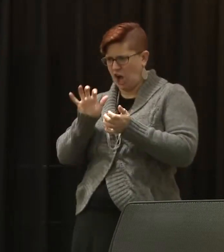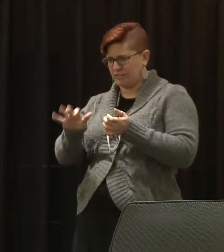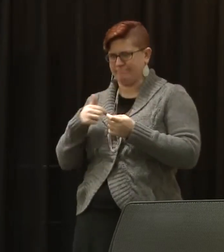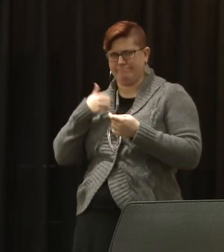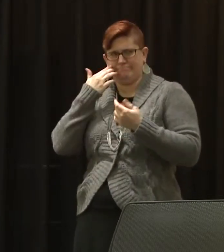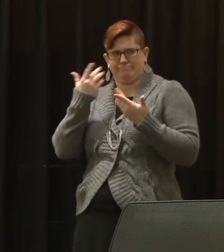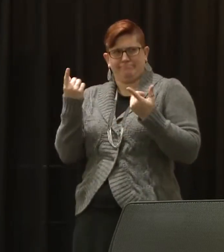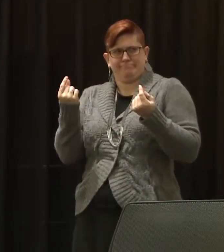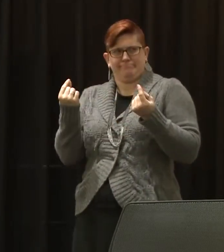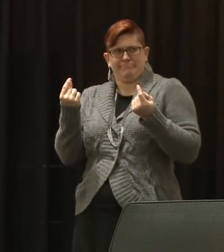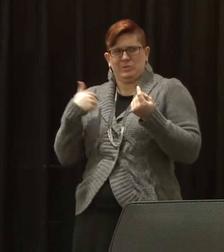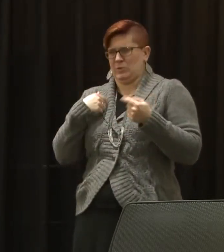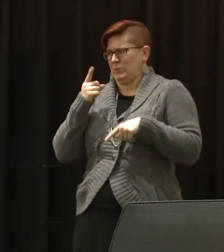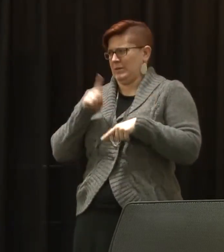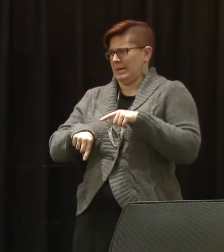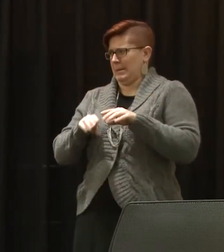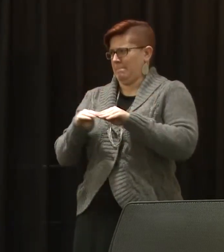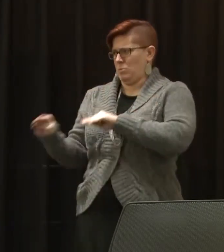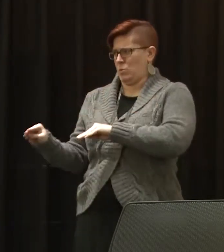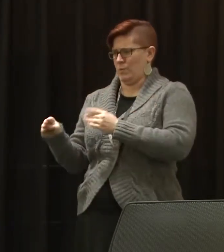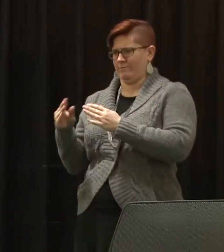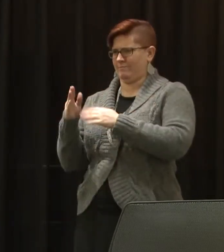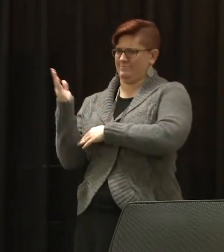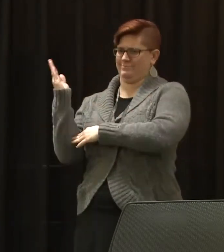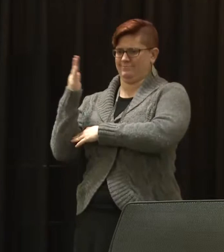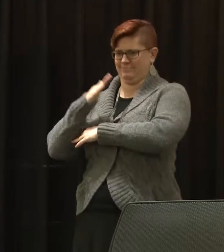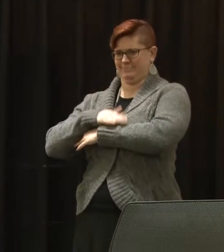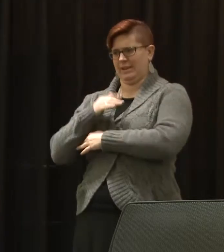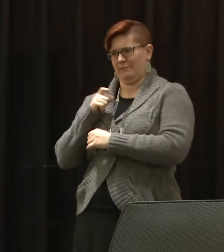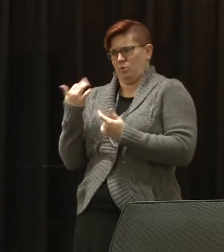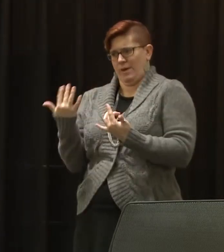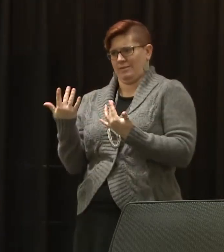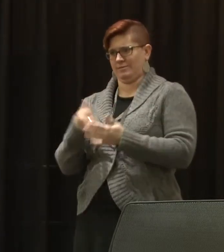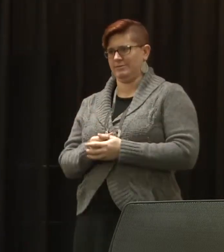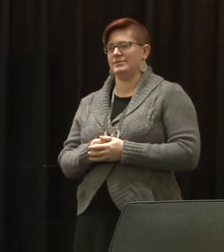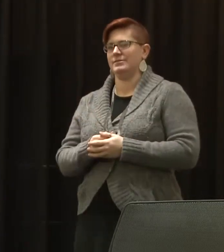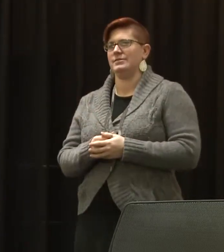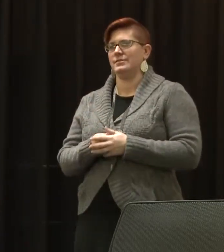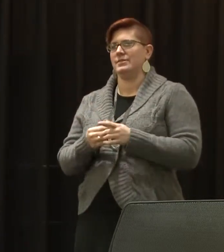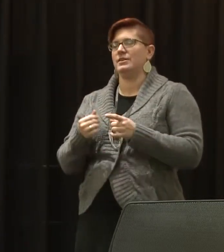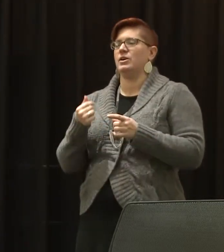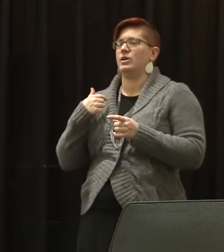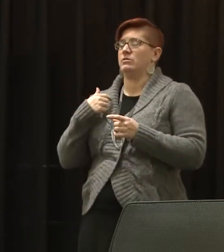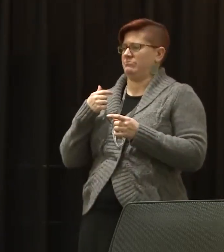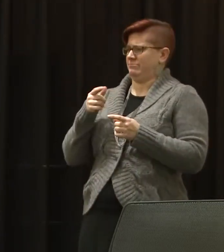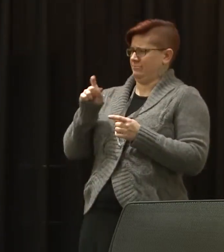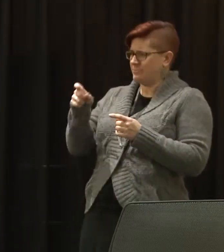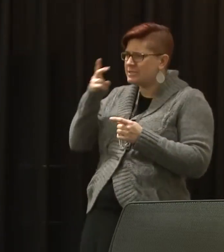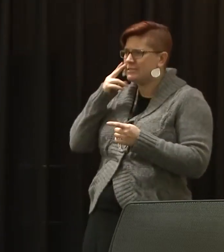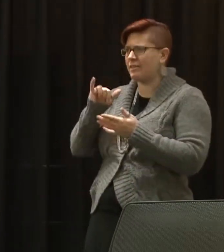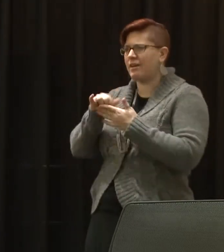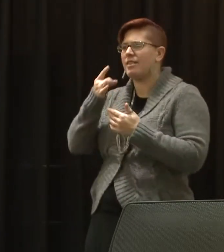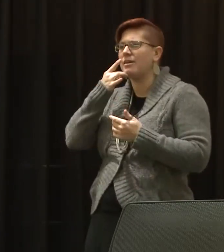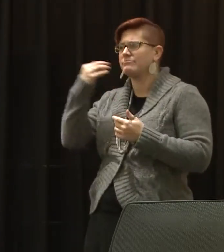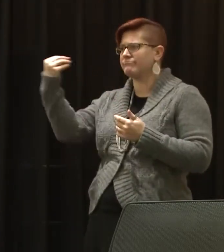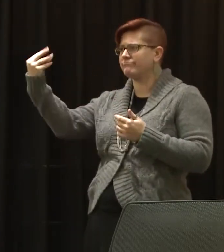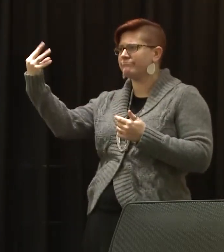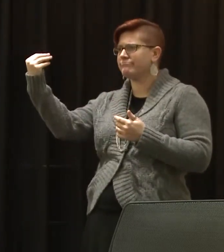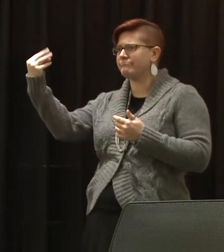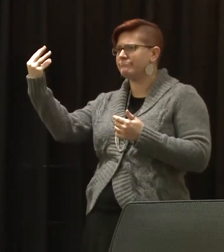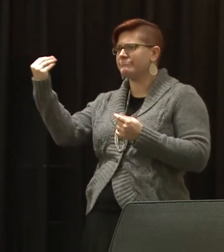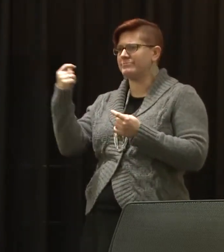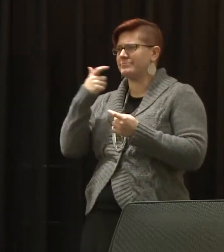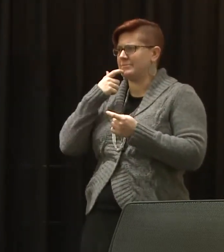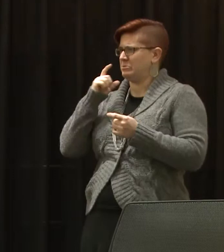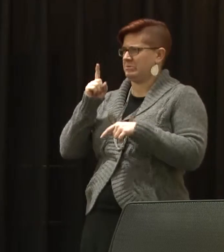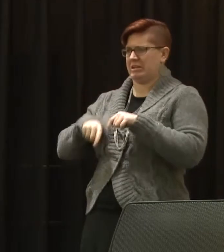None of us can move, not until that drawbridge is lowered. Surely he sees the flashing light to our right, informing us of this